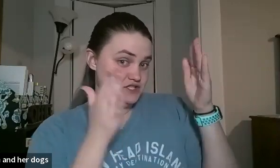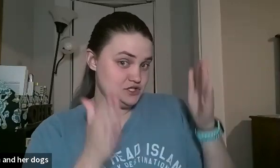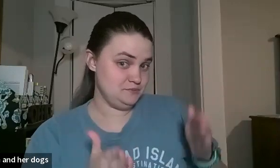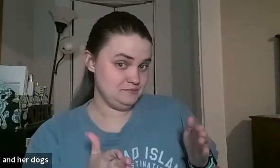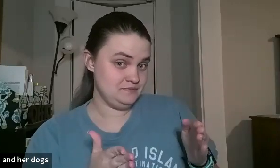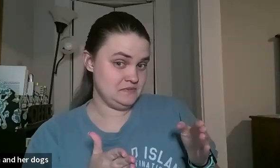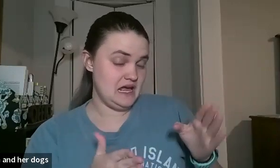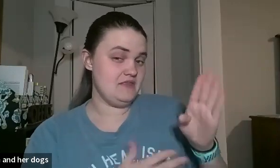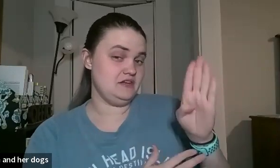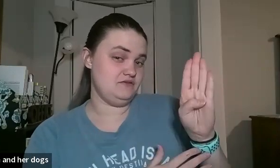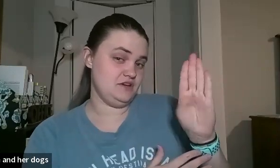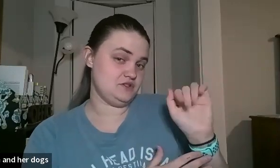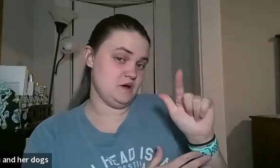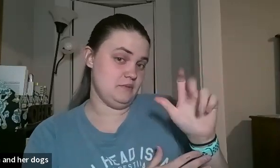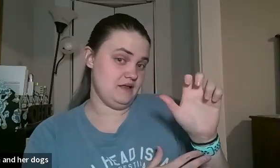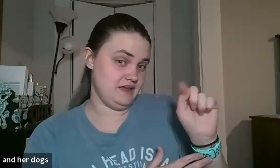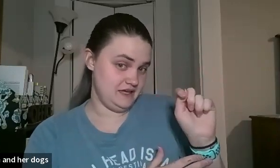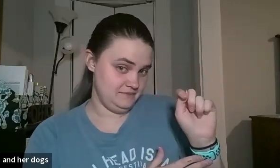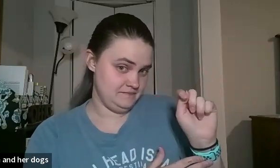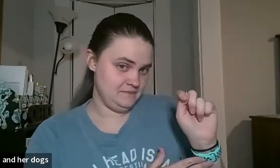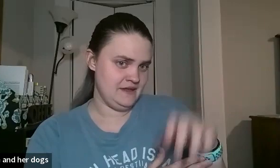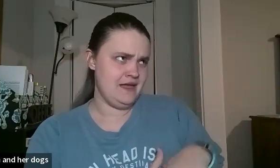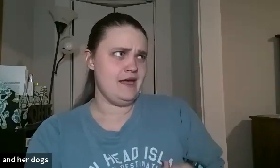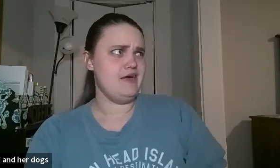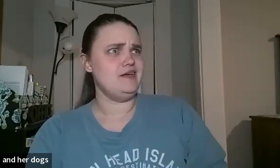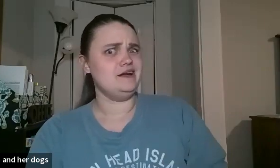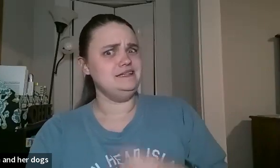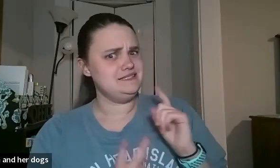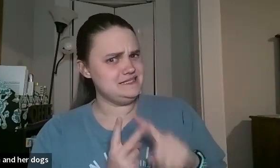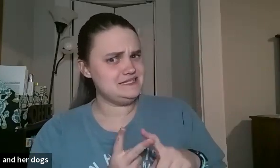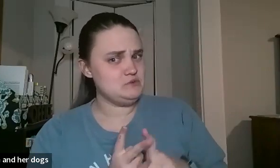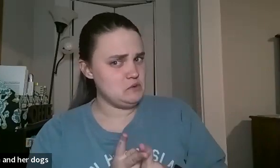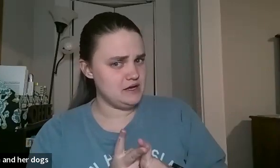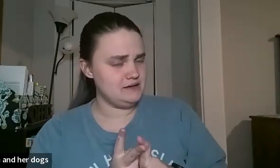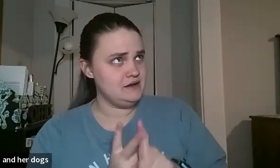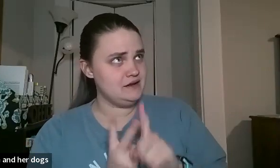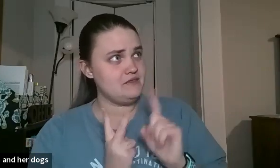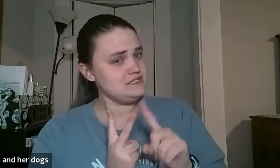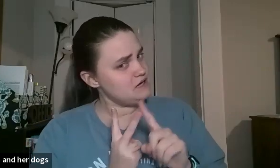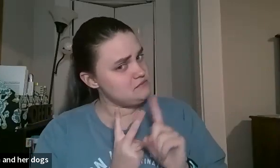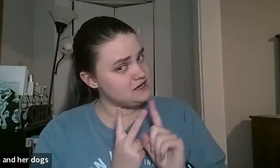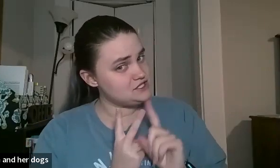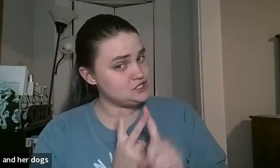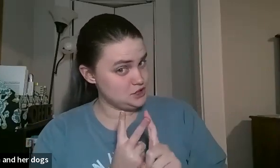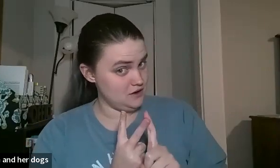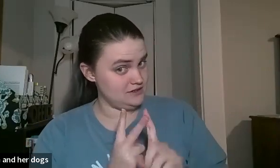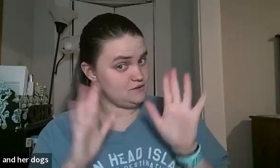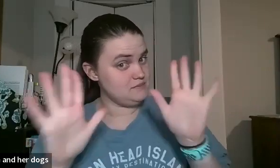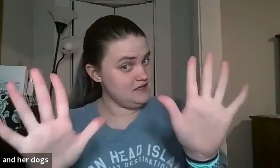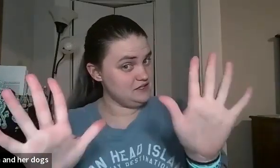dancer and then you fingerspell ballet. And then I did see one. Now this one I'm not as sure on. So I'm telling